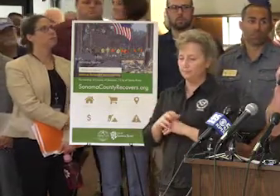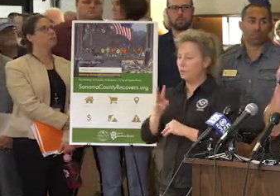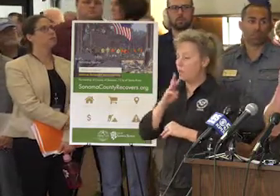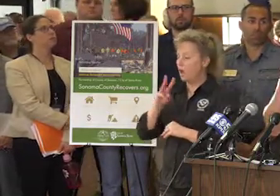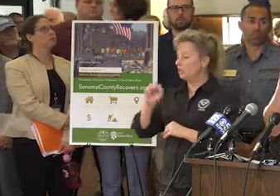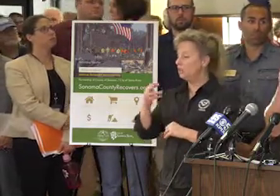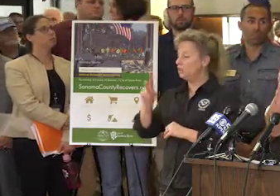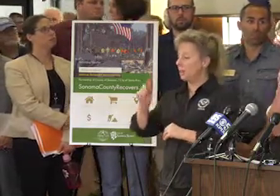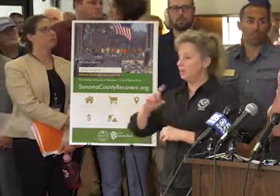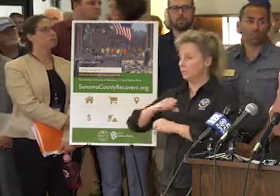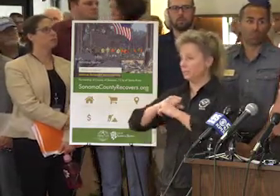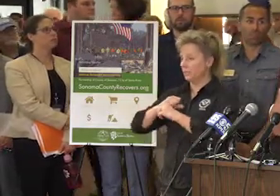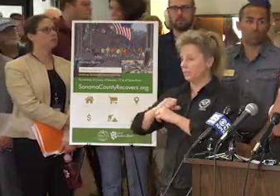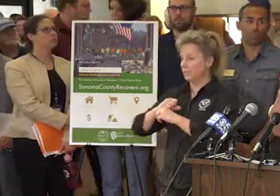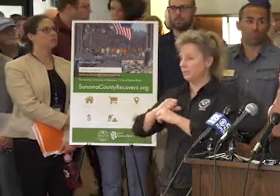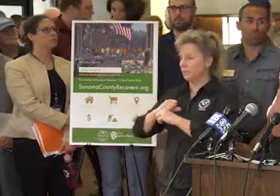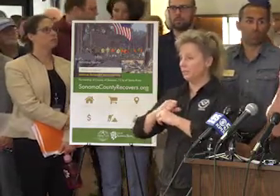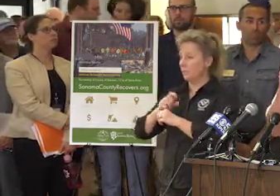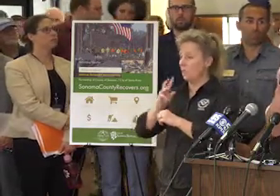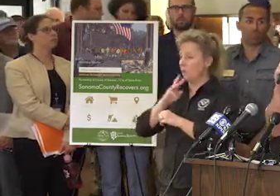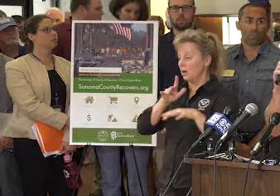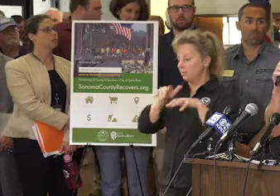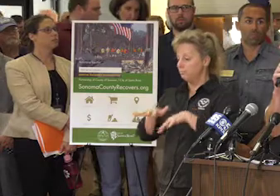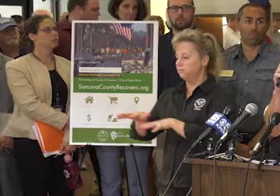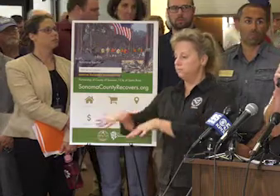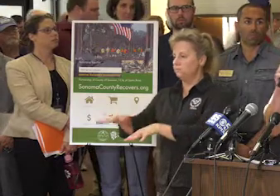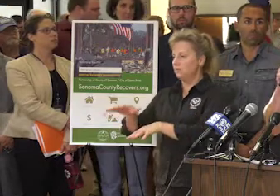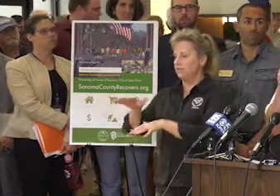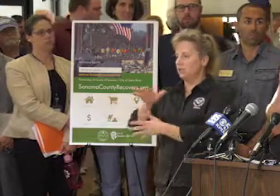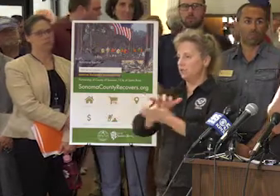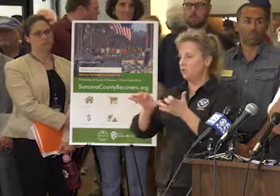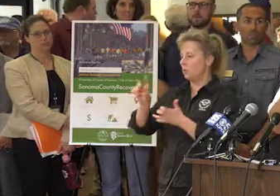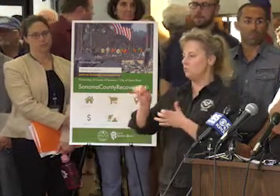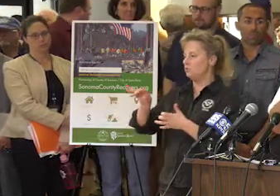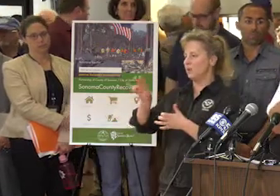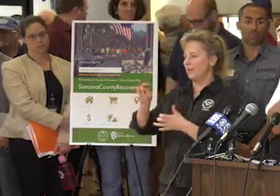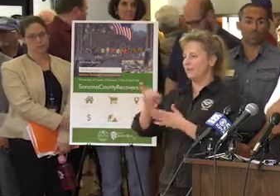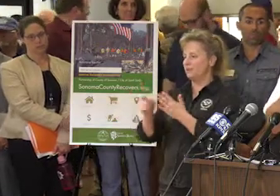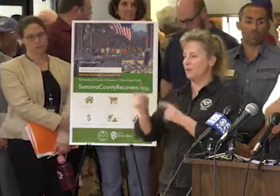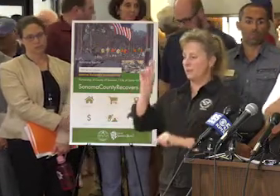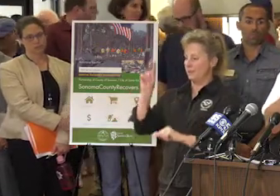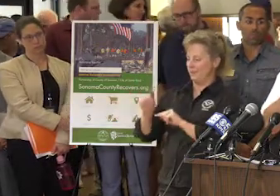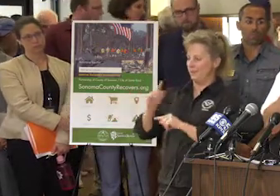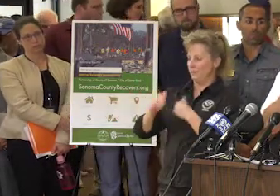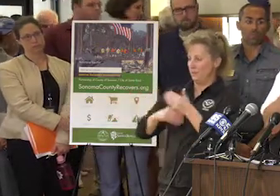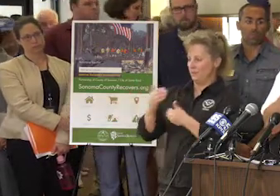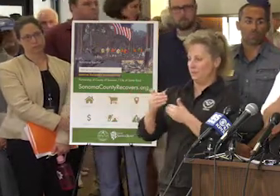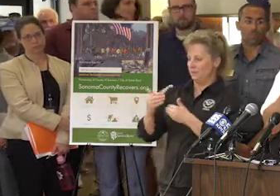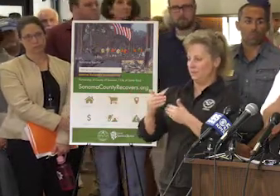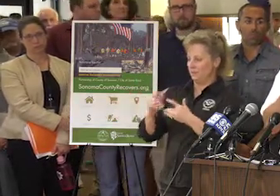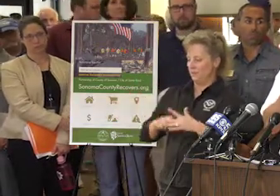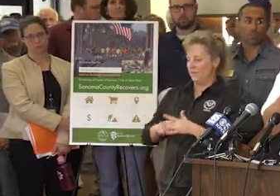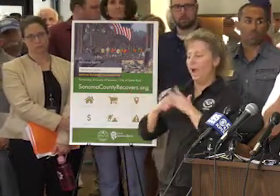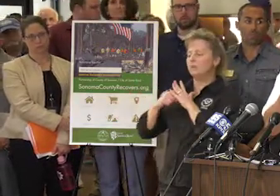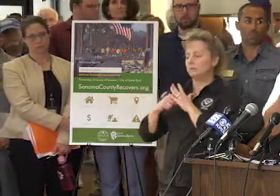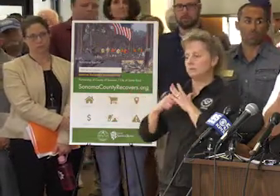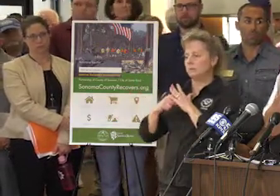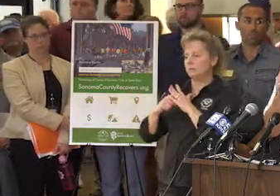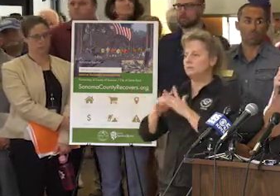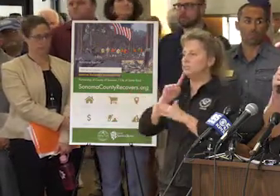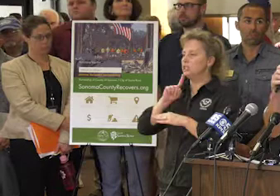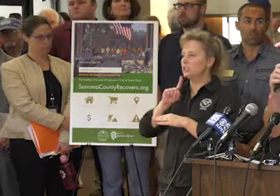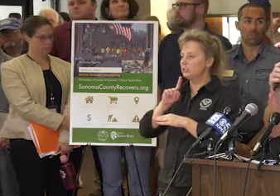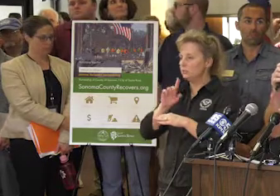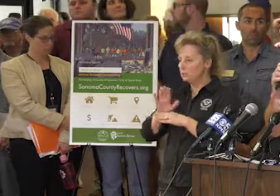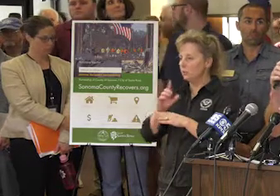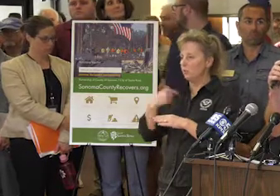protection, especially things going into storm drains, I know that's a huge concern. That's one of our mitigation processes from the outset. We will be making sure that we